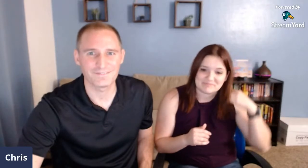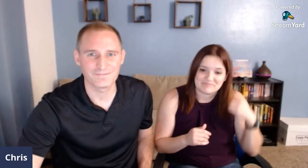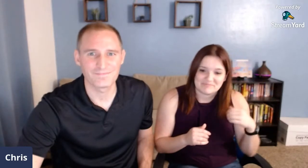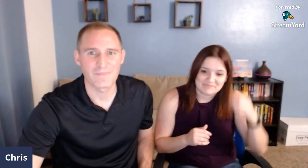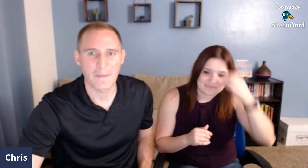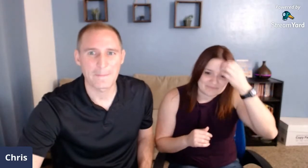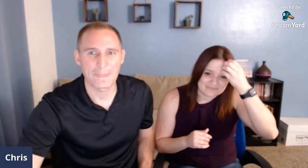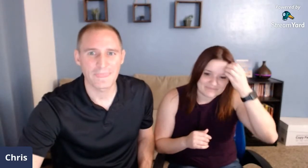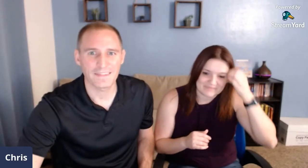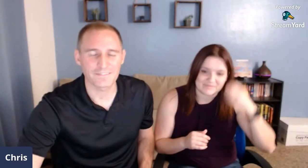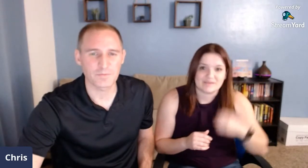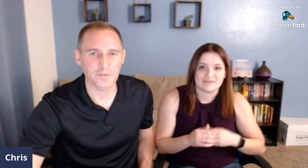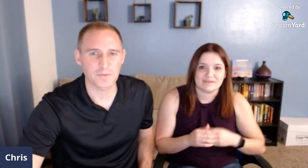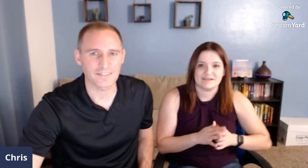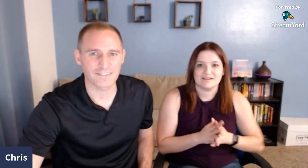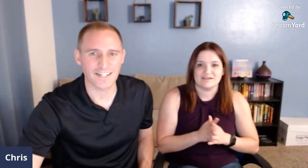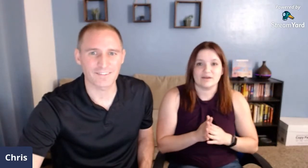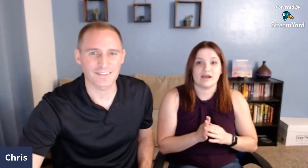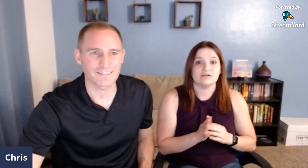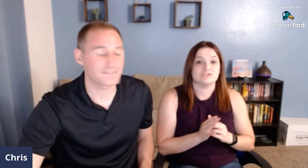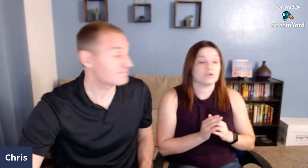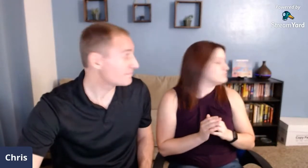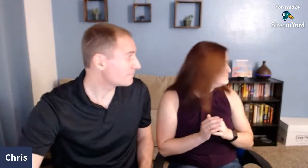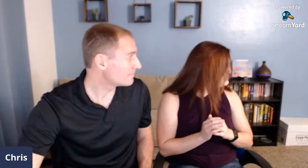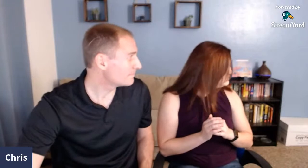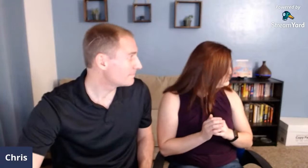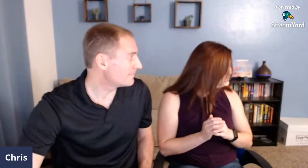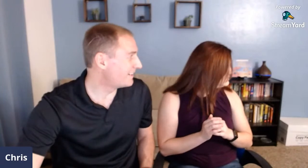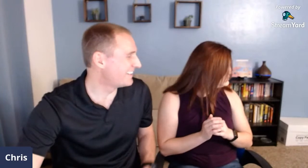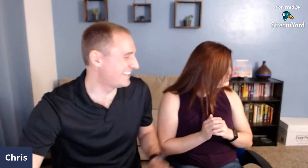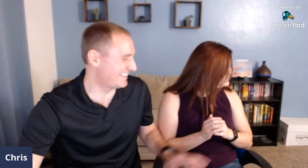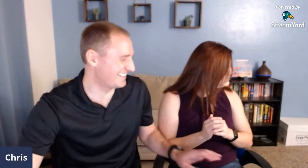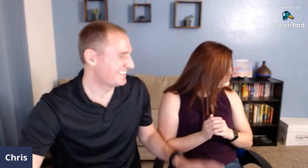Yeah, a few people are. Oh yeah, sorry.